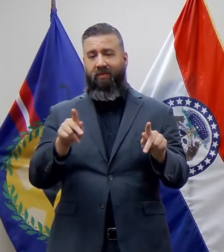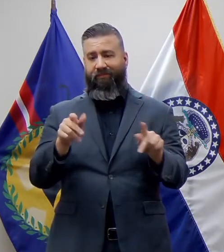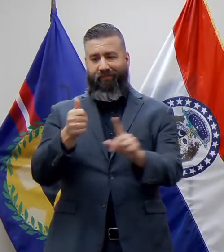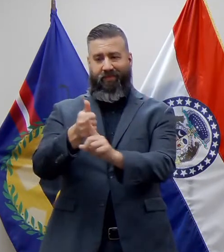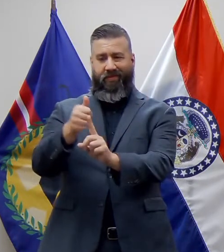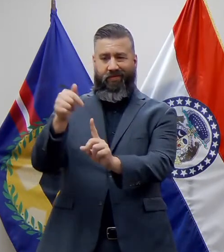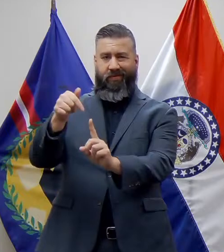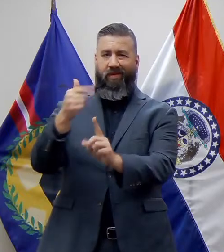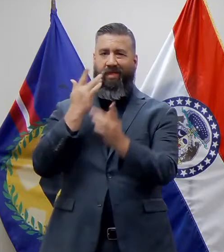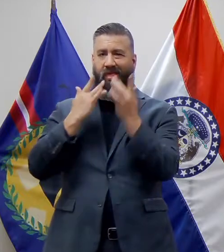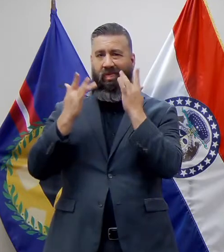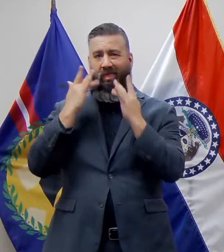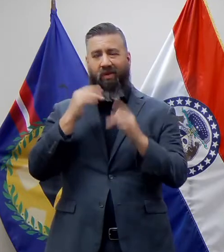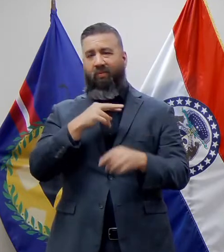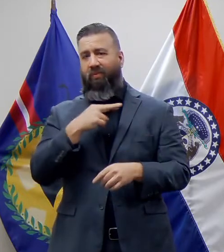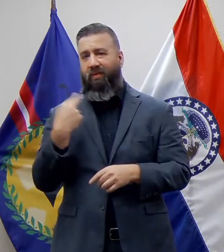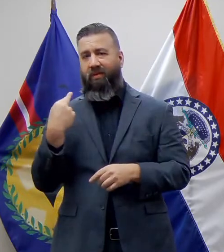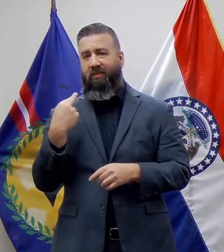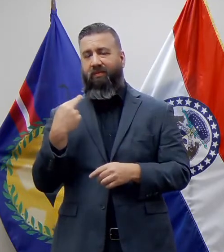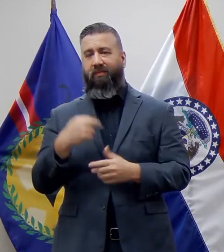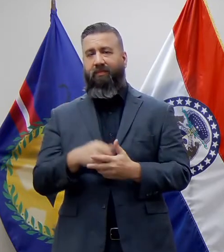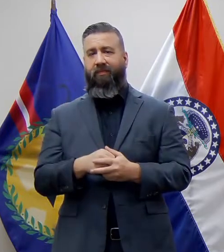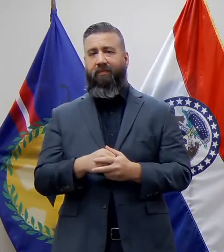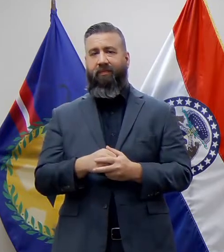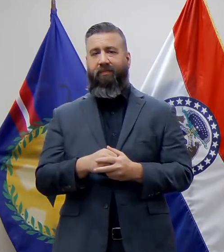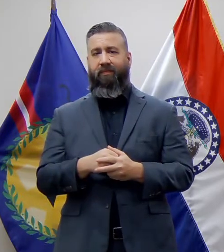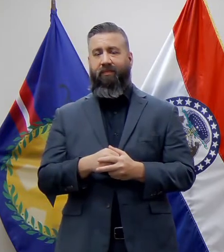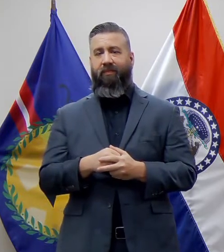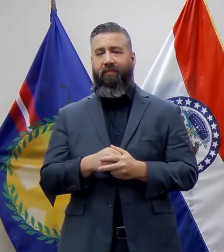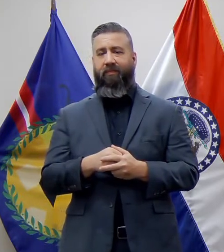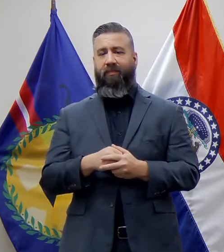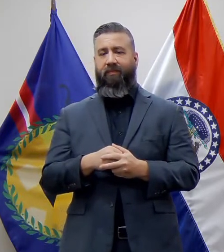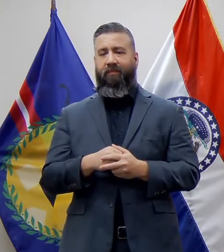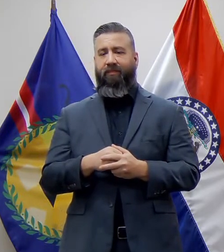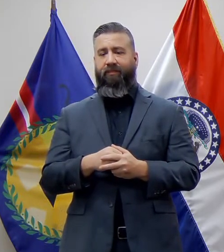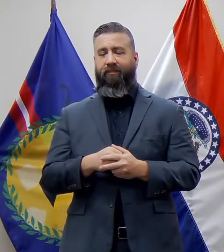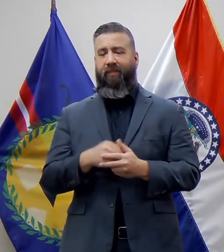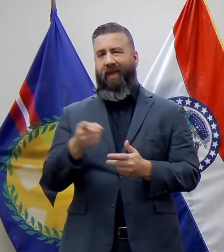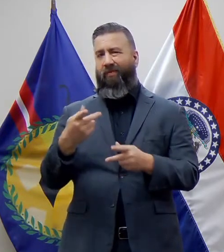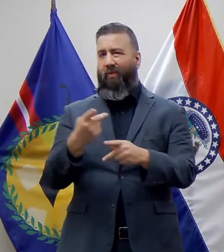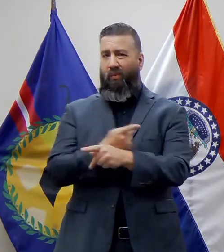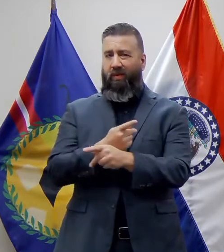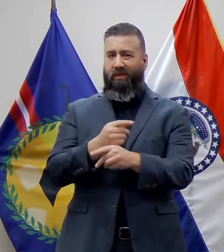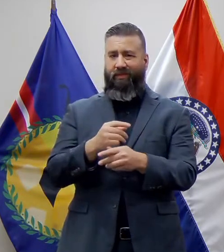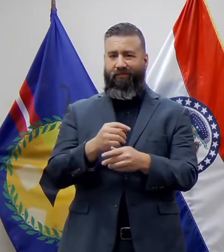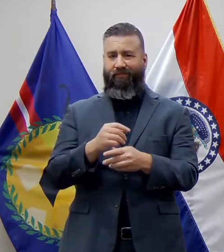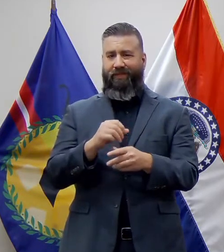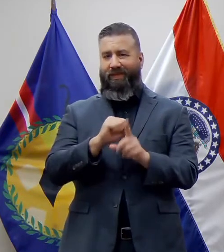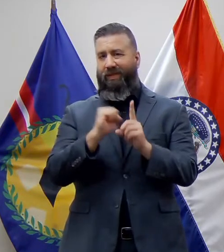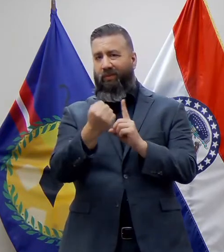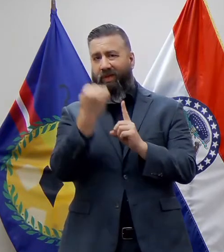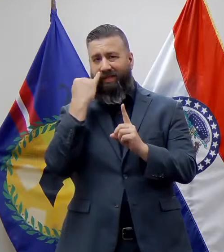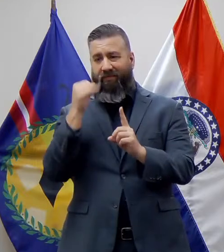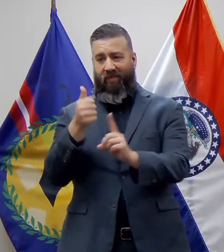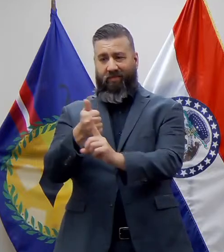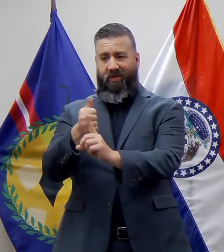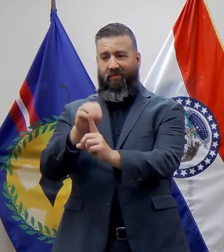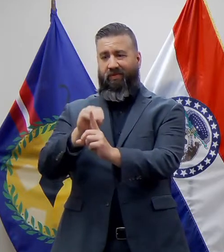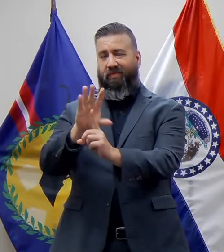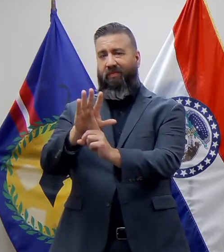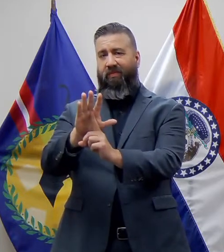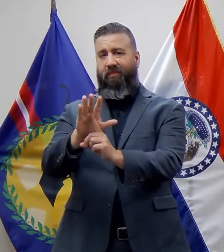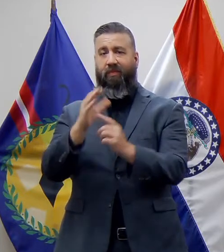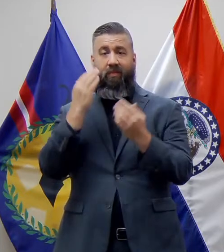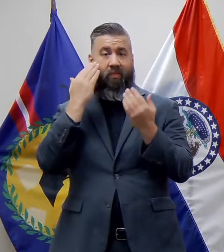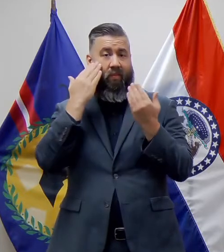risk, to have the poorest outcomes if they're exposed to COVID or they're positive. We don't know how long this is